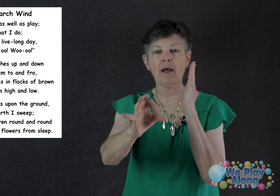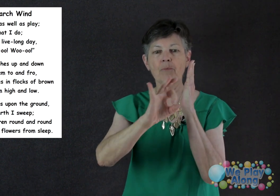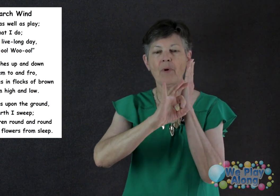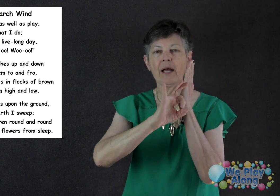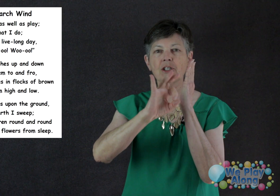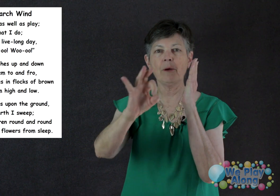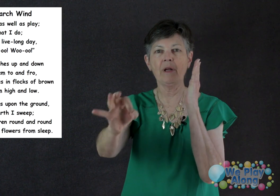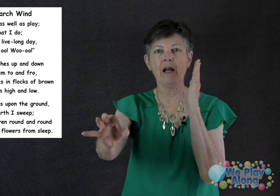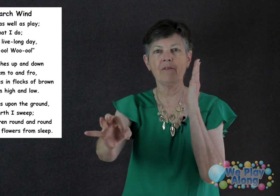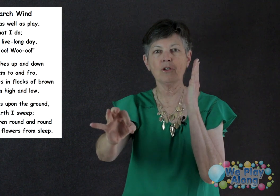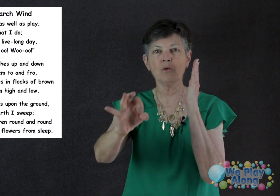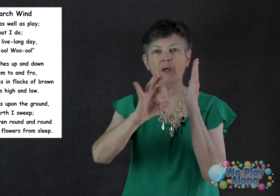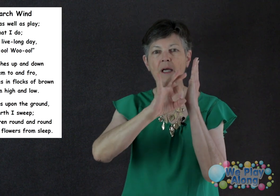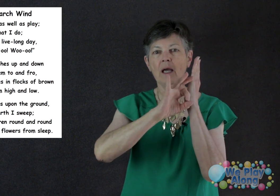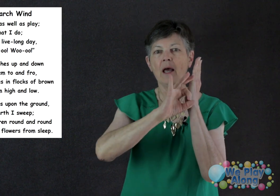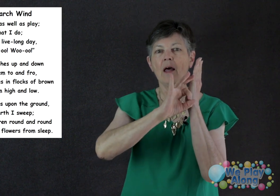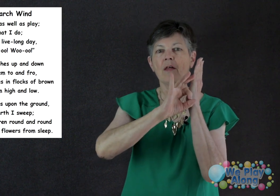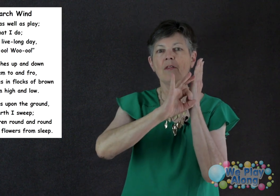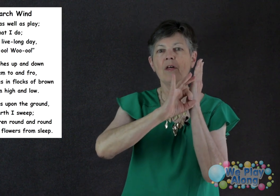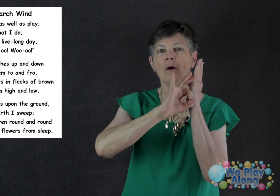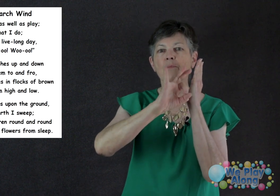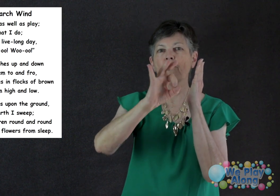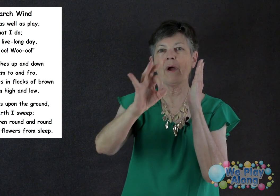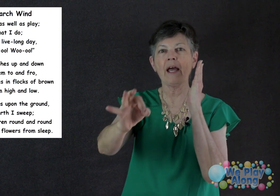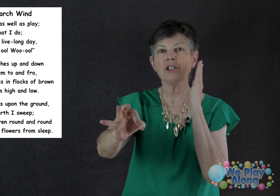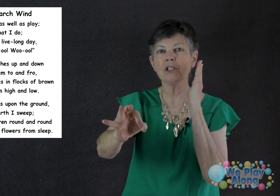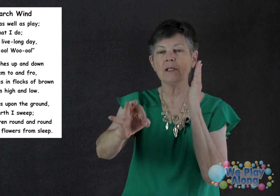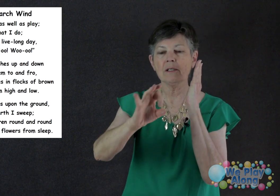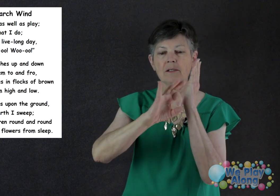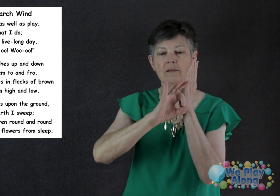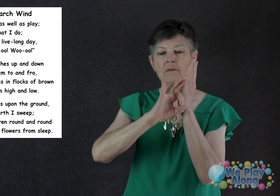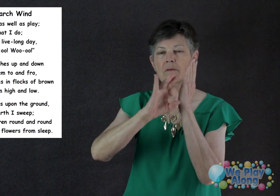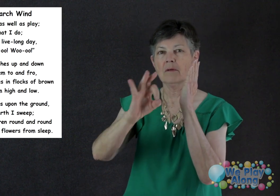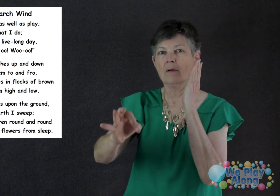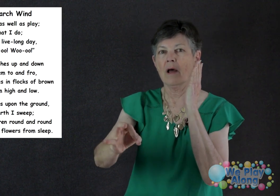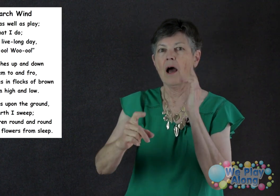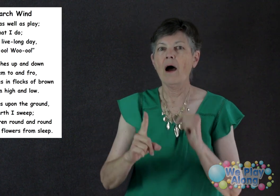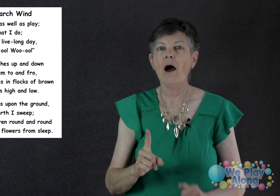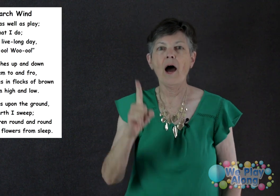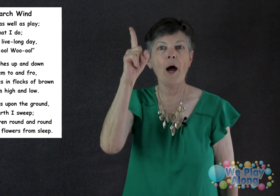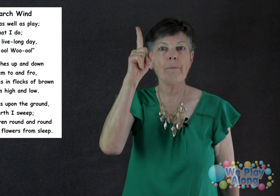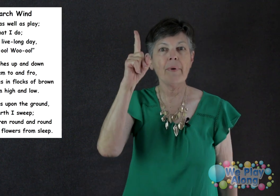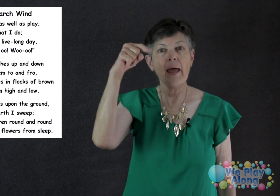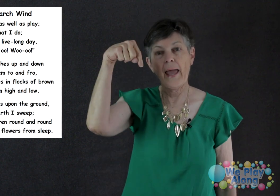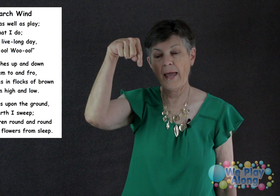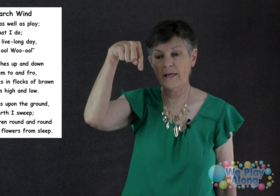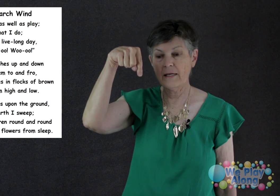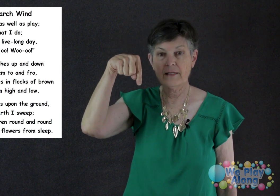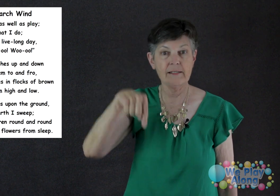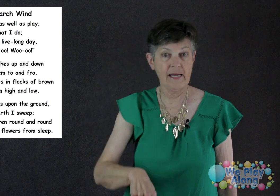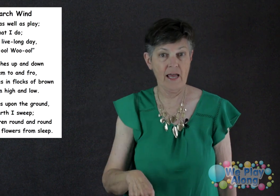a branch coming out of the tree. The branches up and